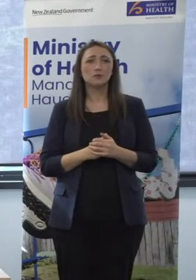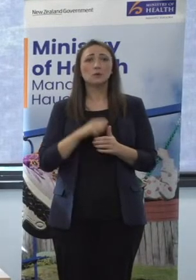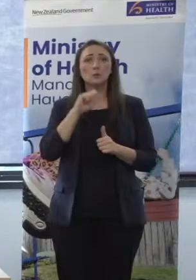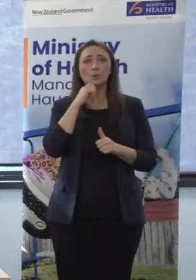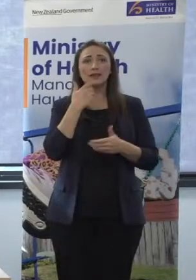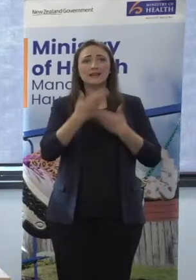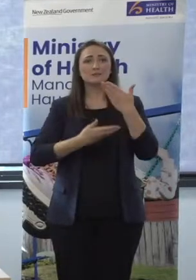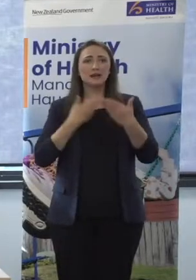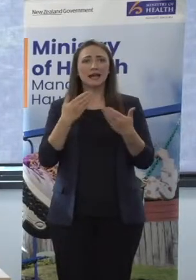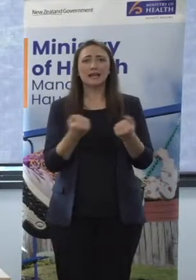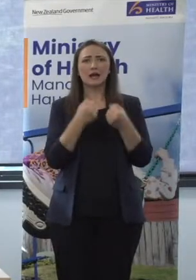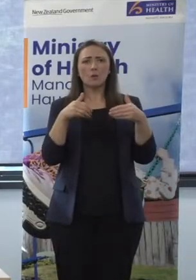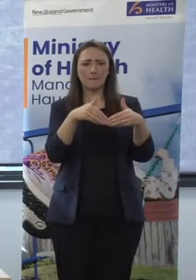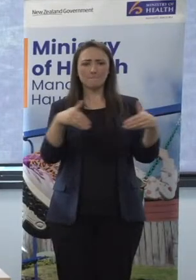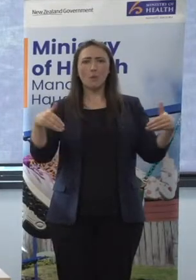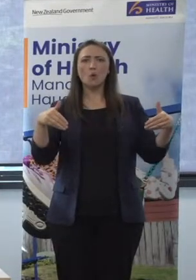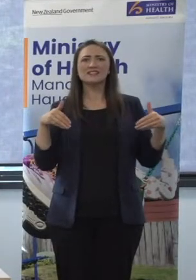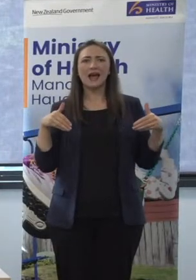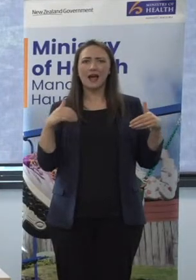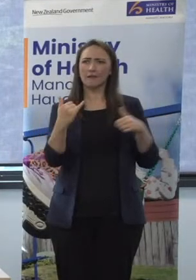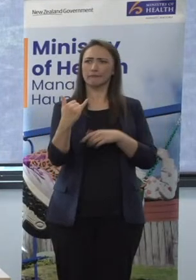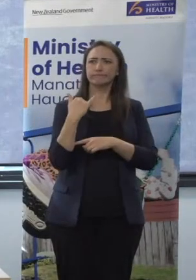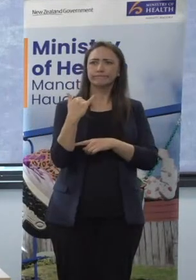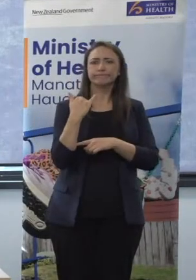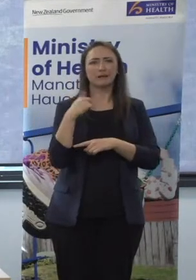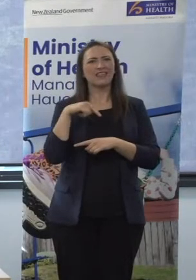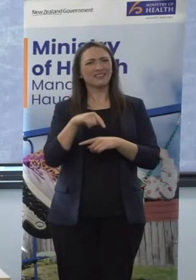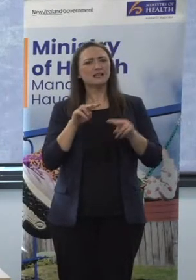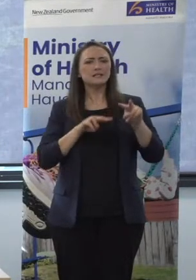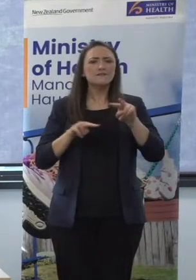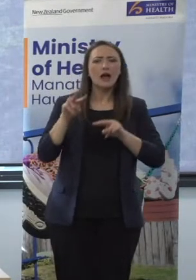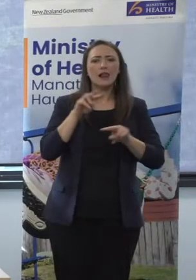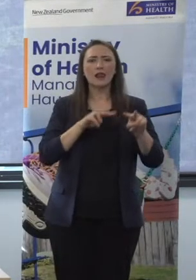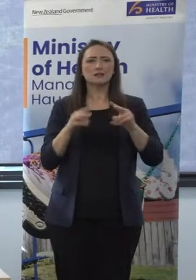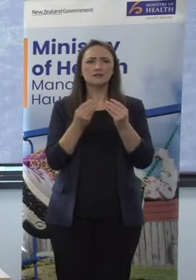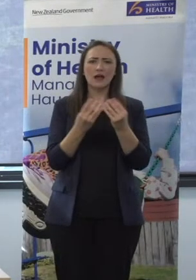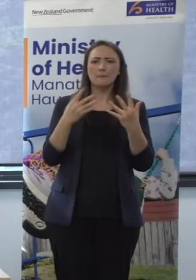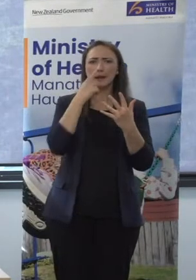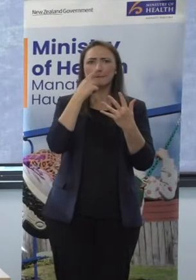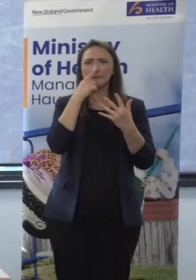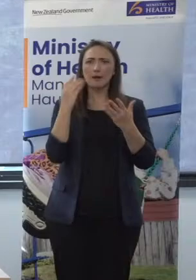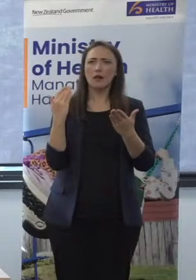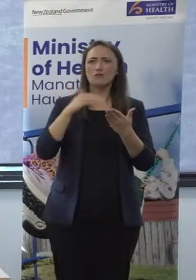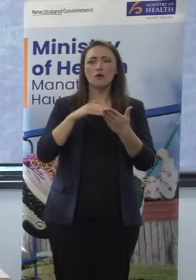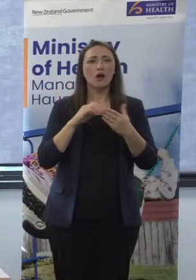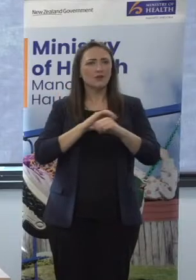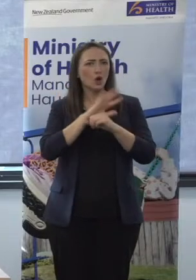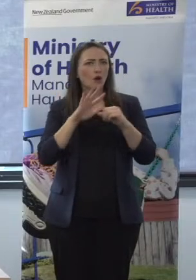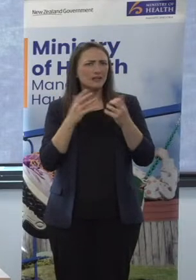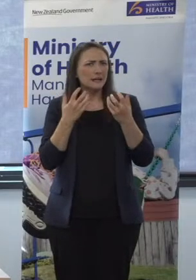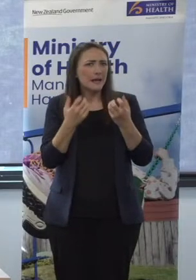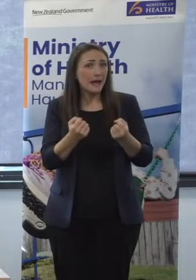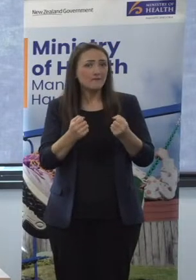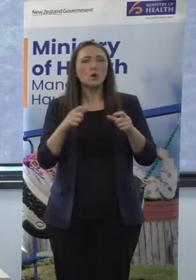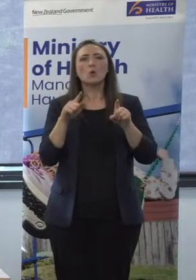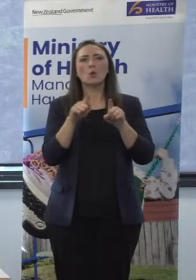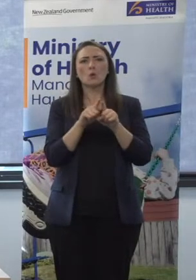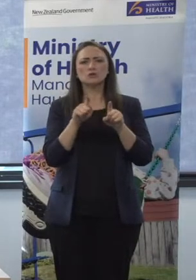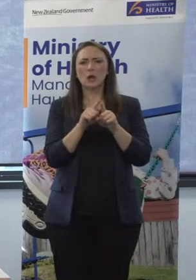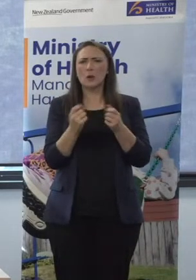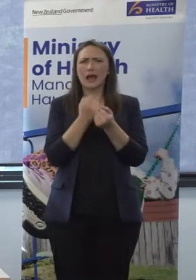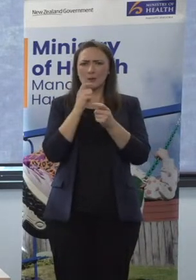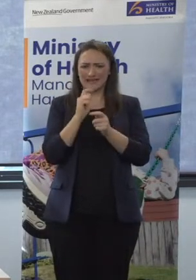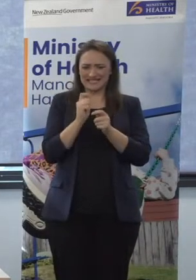border and post-border variant surveillance and our approach to testing. Both of these are key components of our monitoring for